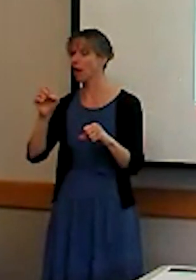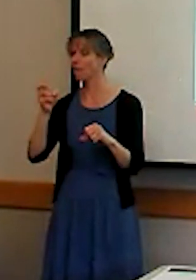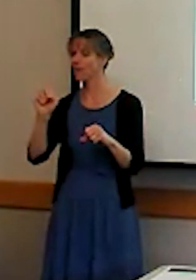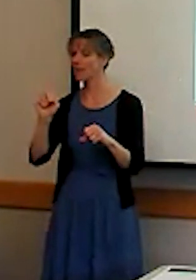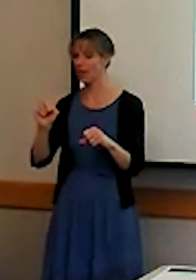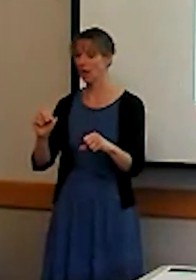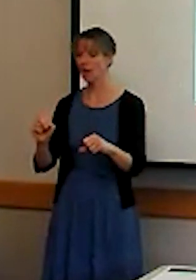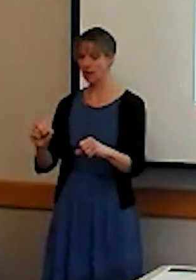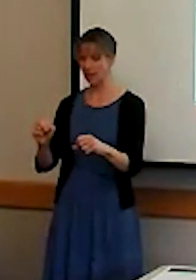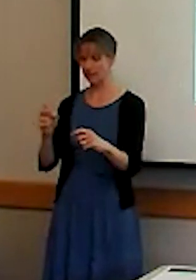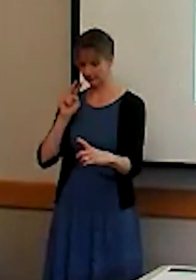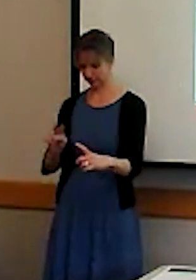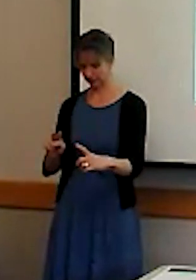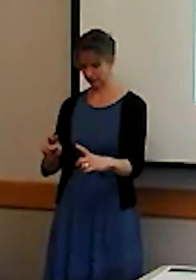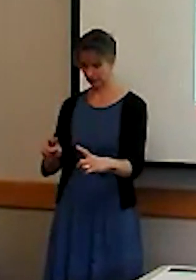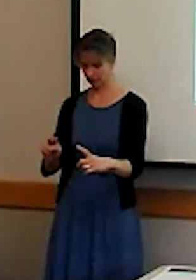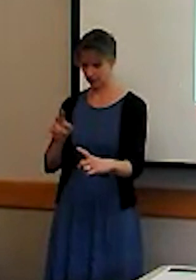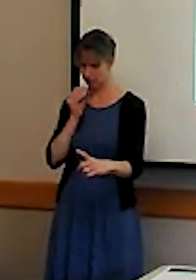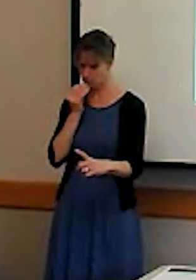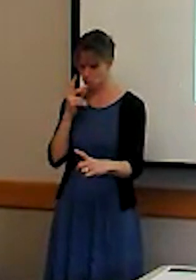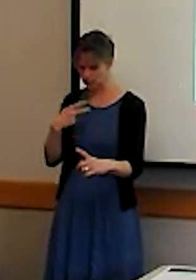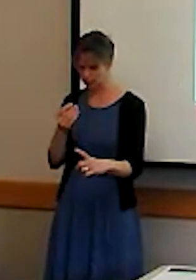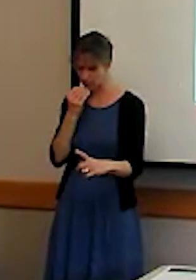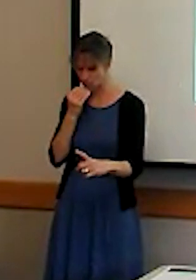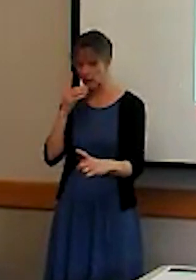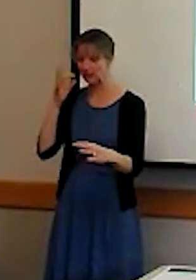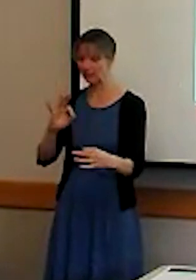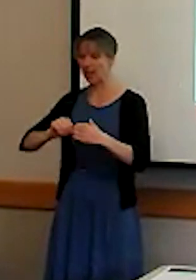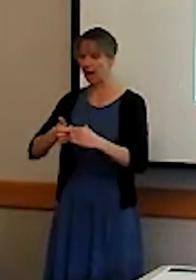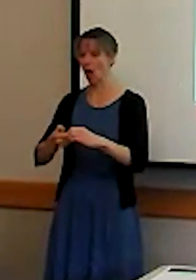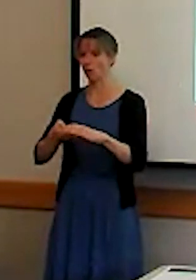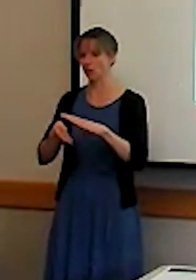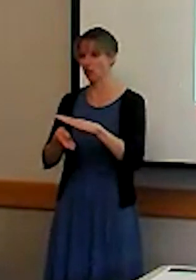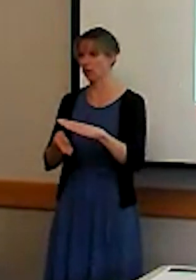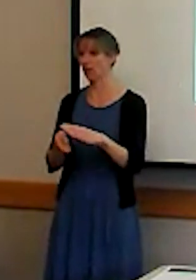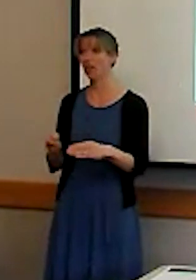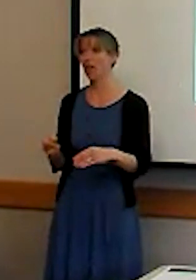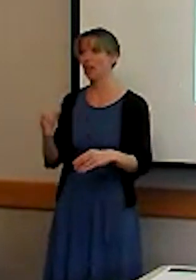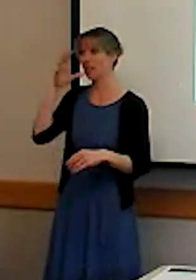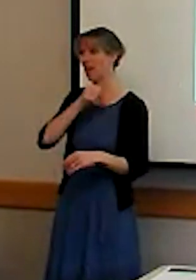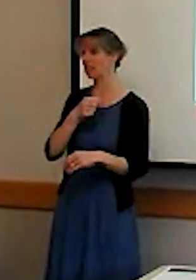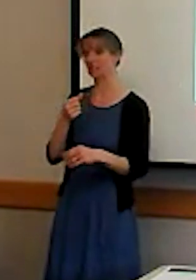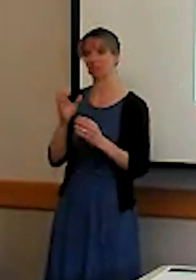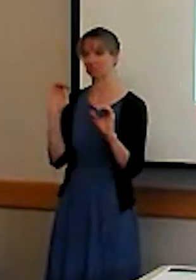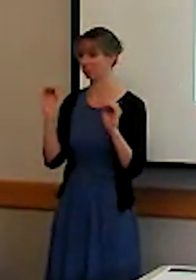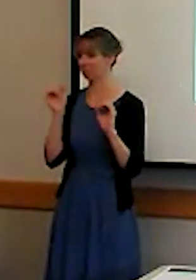picture of your food and decide what it is and tell you how to cook it. So takes all the guesswork out of